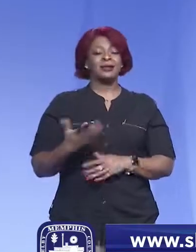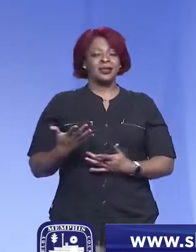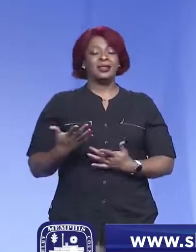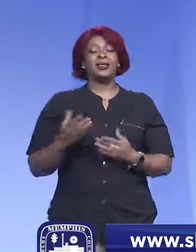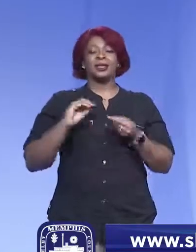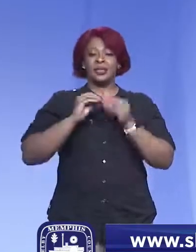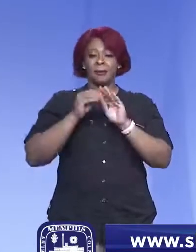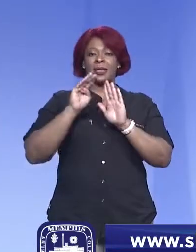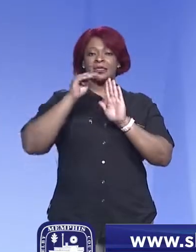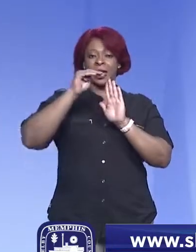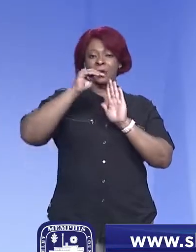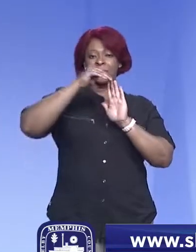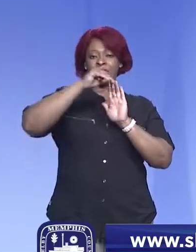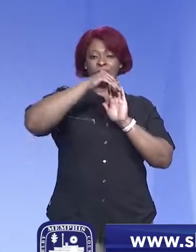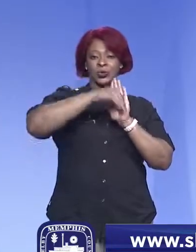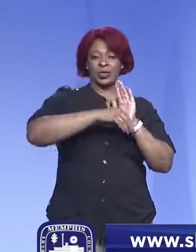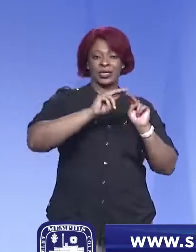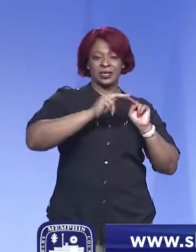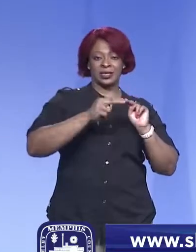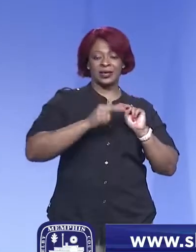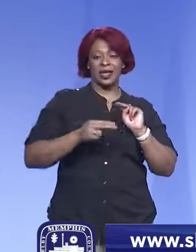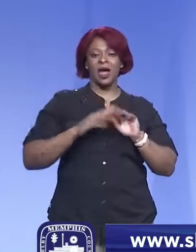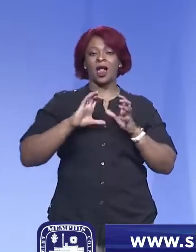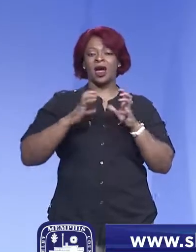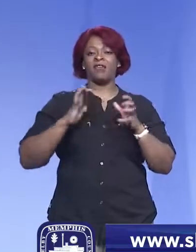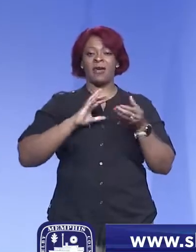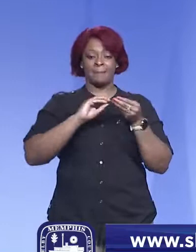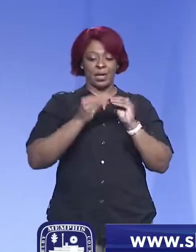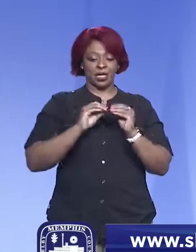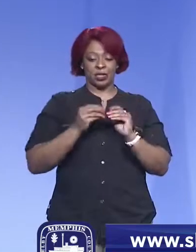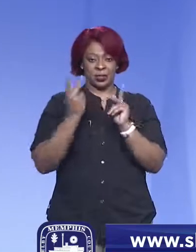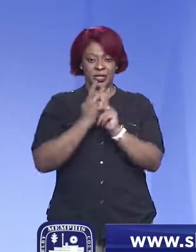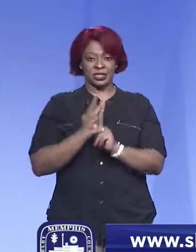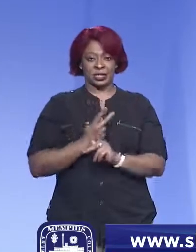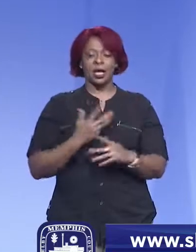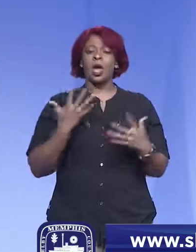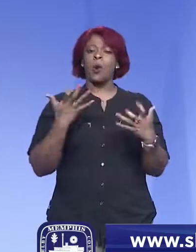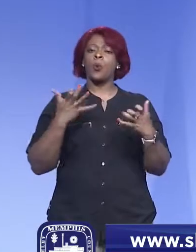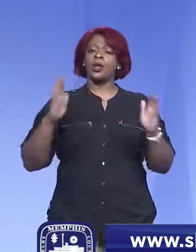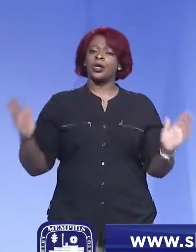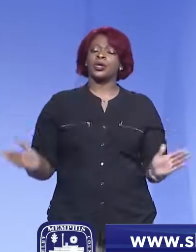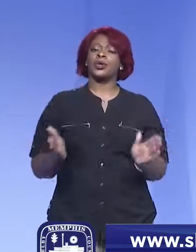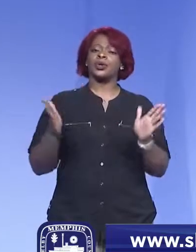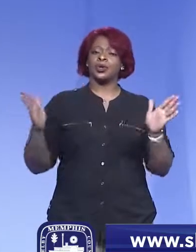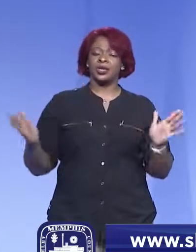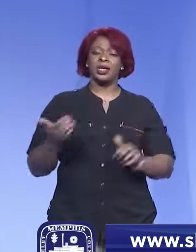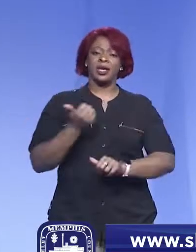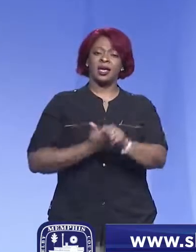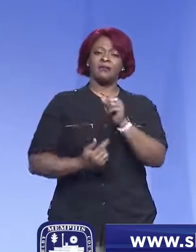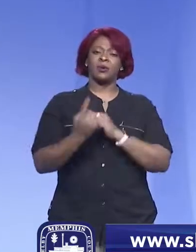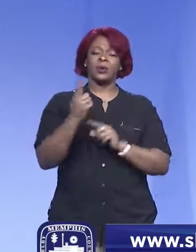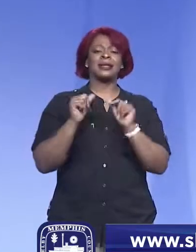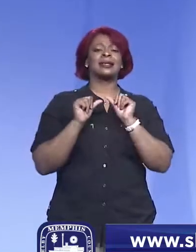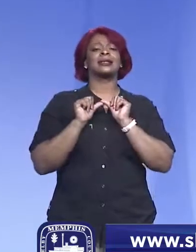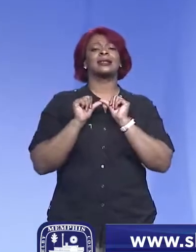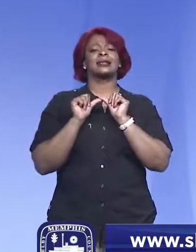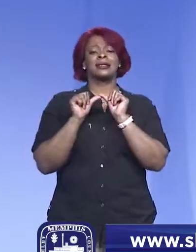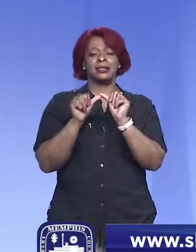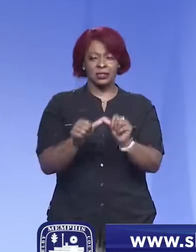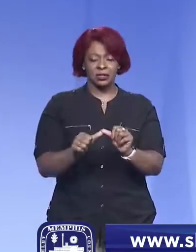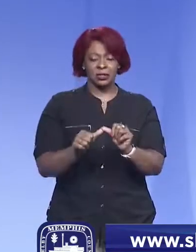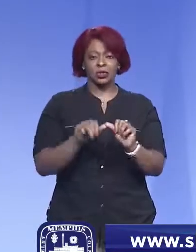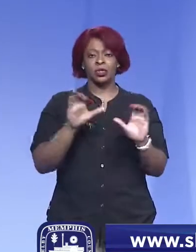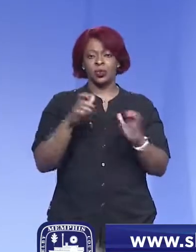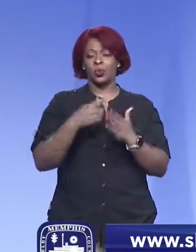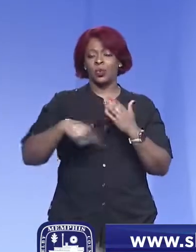downward trend in a lot of our metrics, and I really want to encourage everyone to continue doing